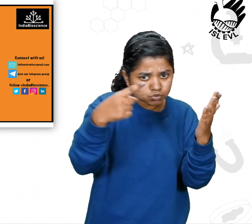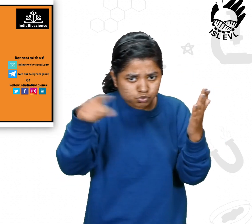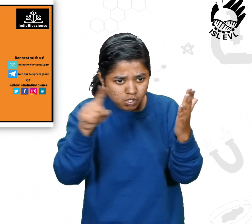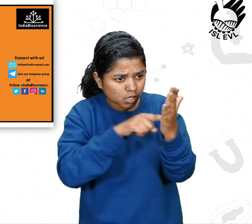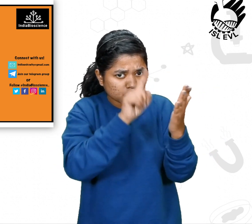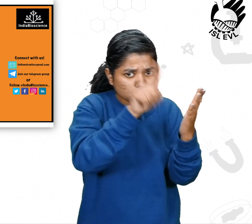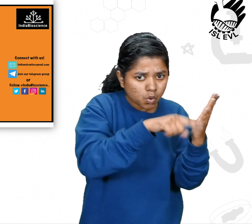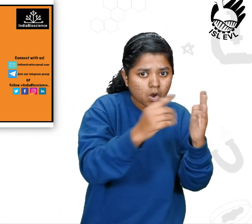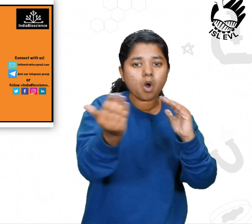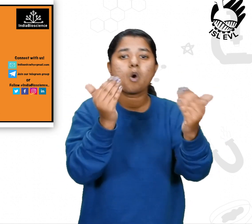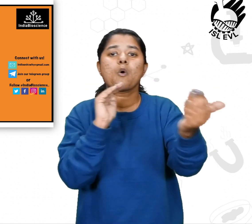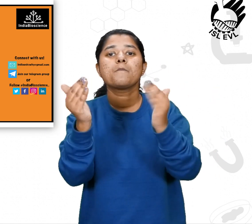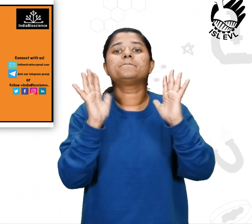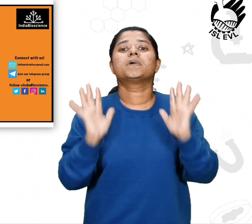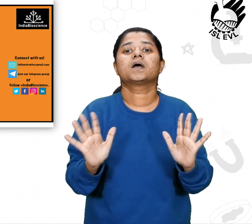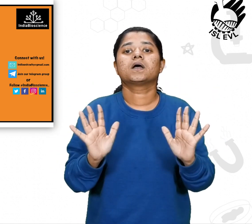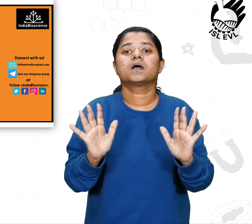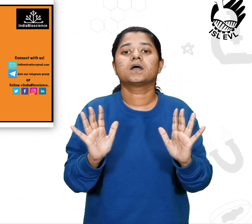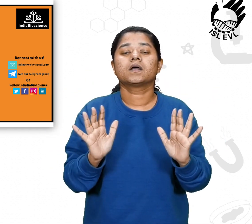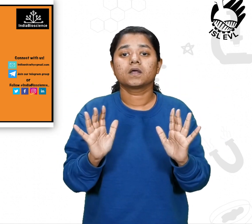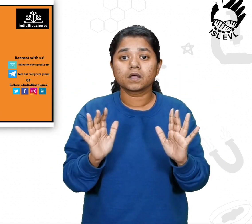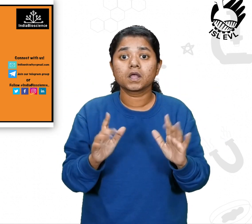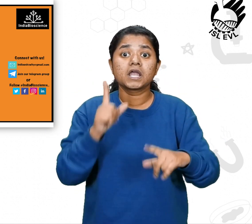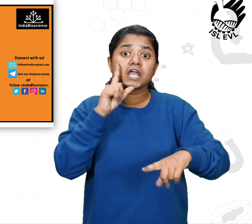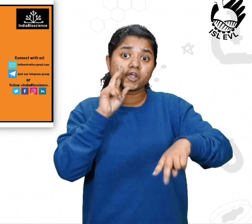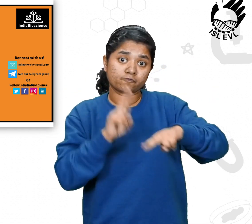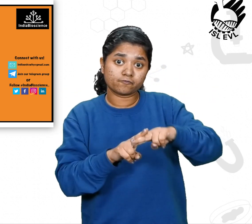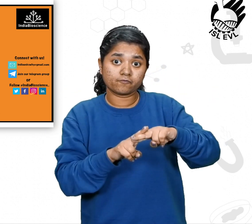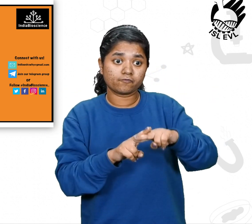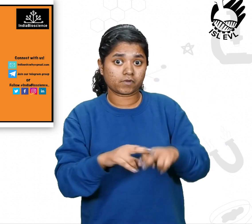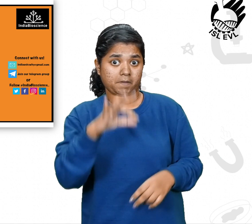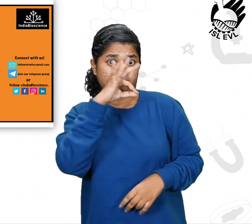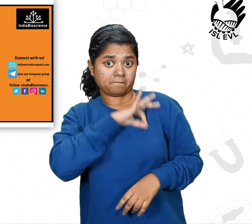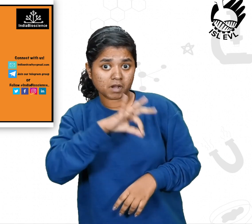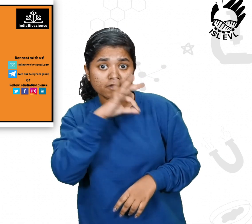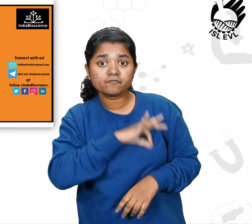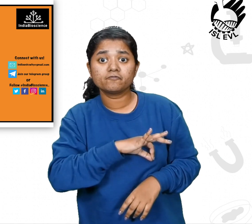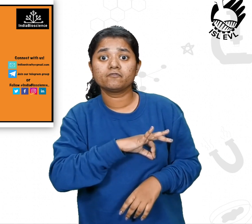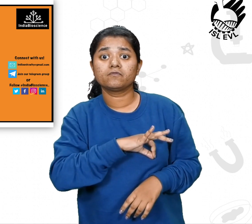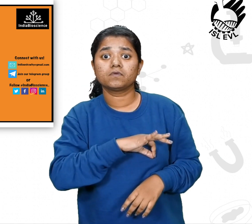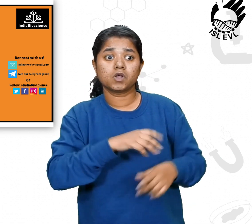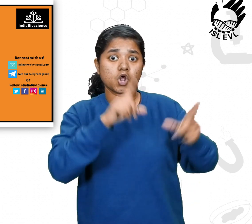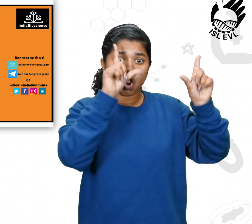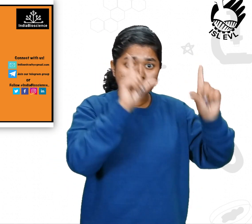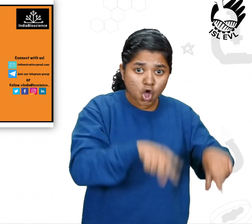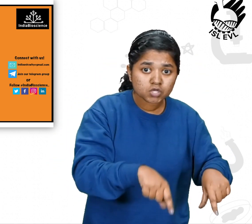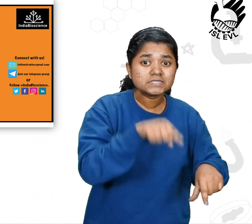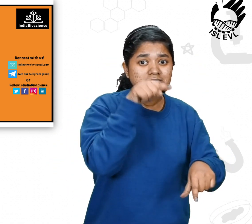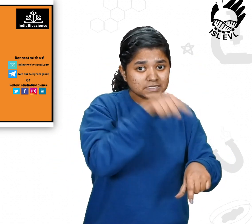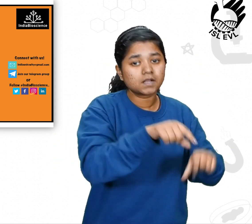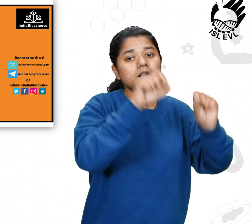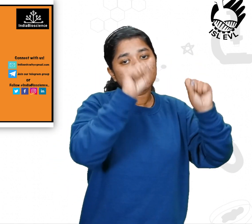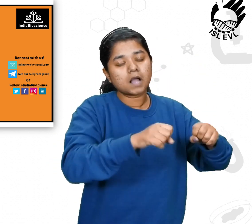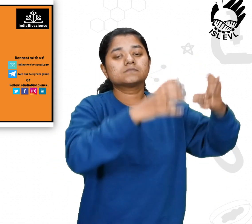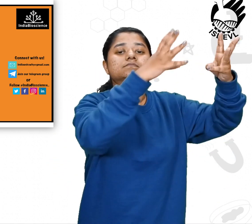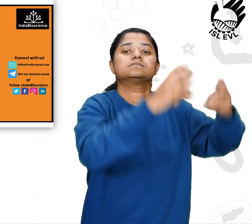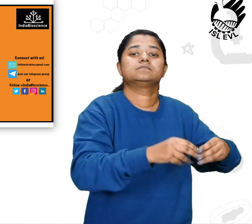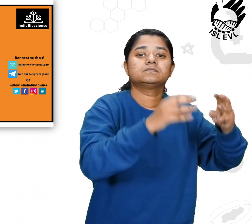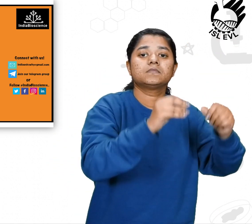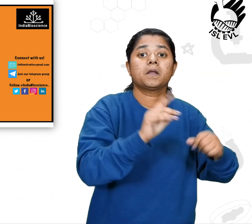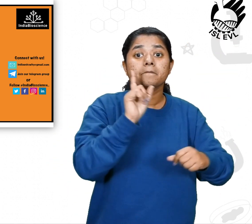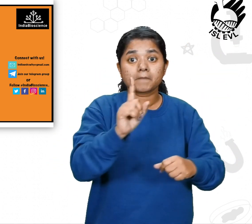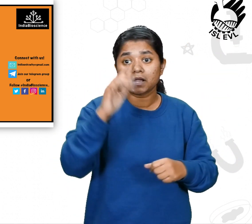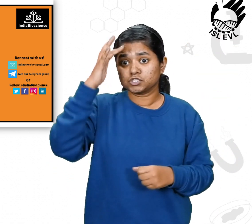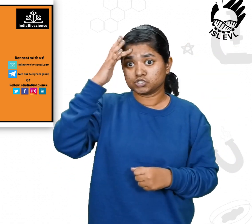we measure what are the benefits and costs in an experimental setup, whereas in theory we sort of formulate them, we sort of